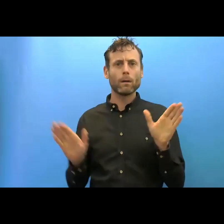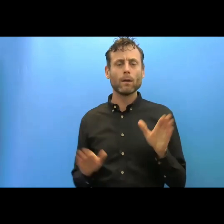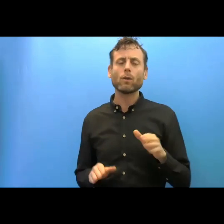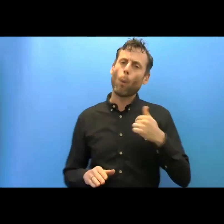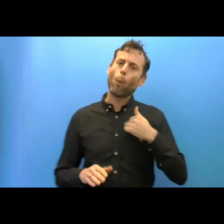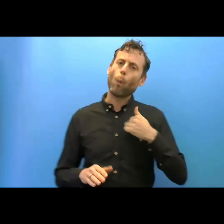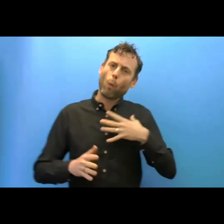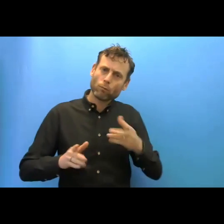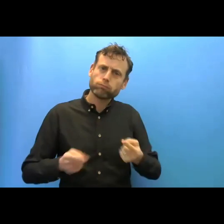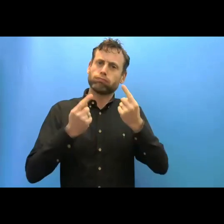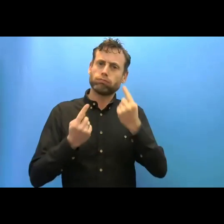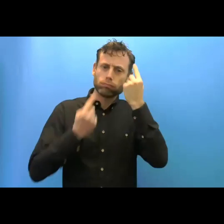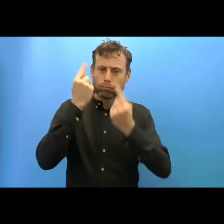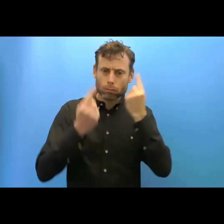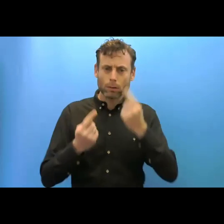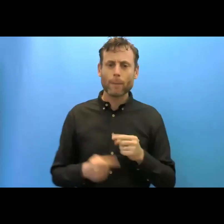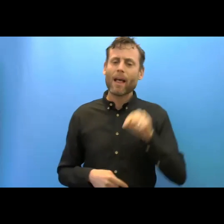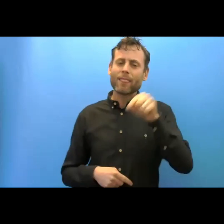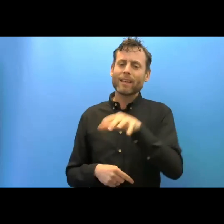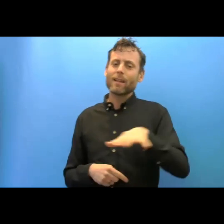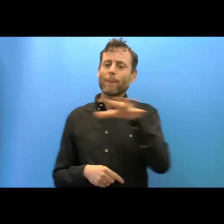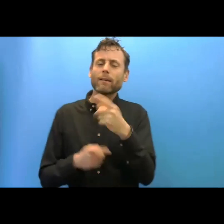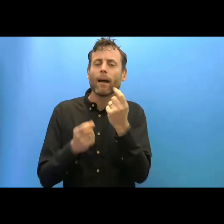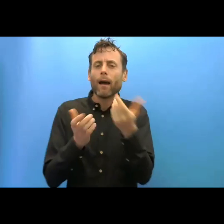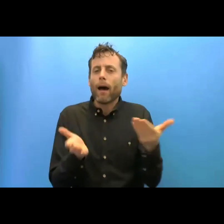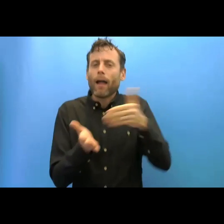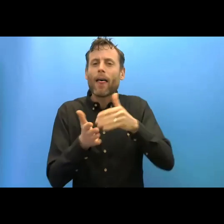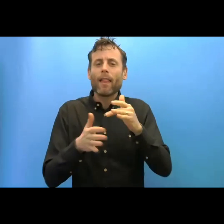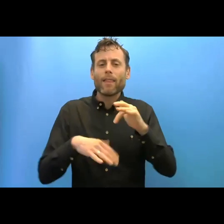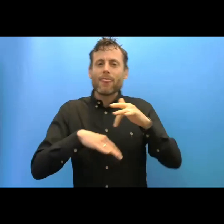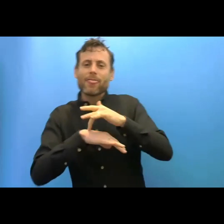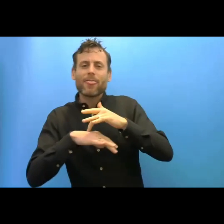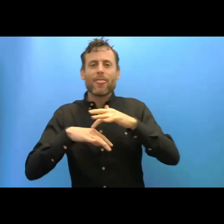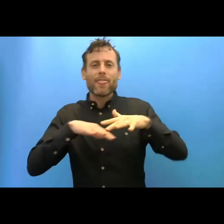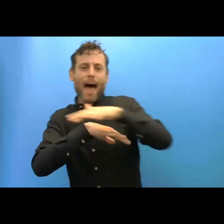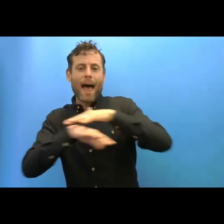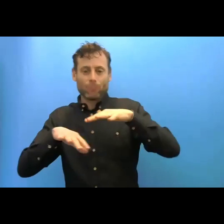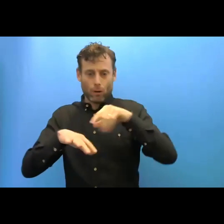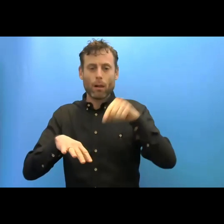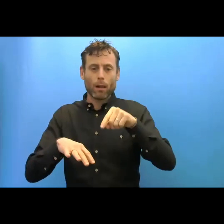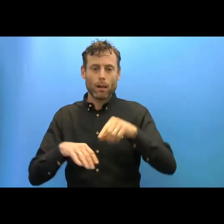A slightly theatrical space that targets non-disabled people.